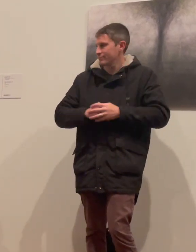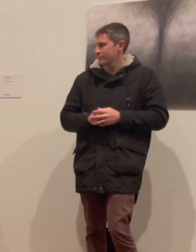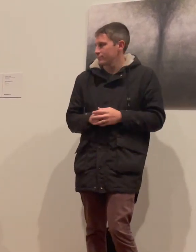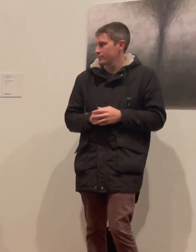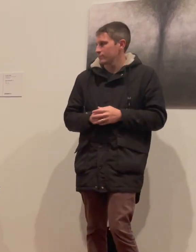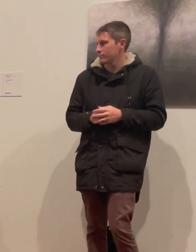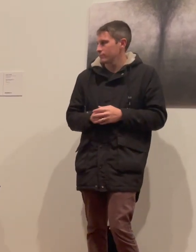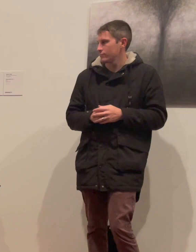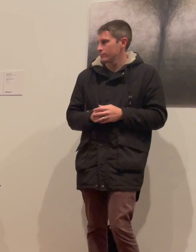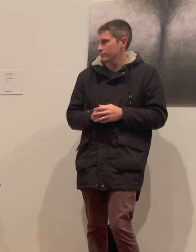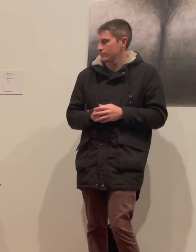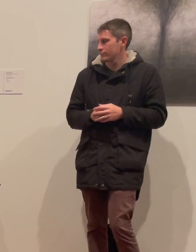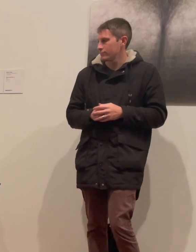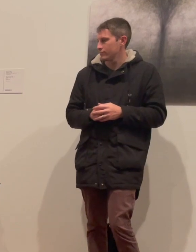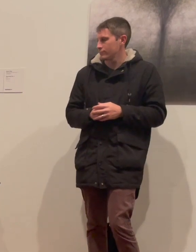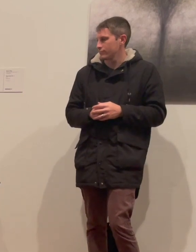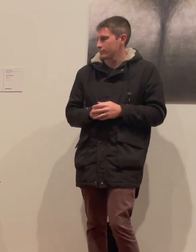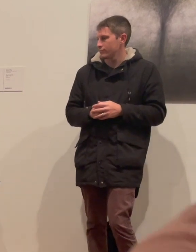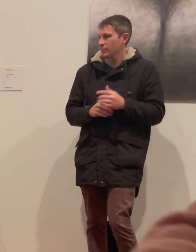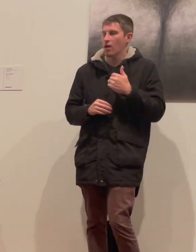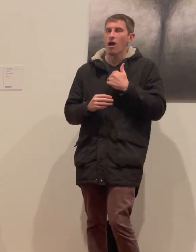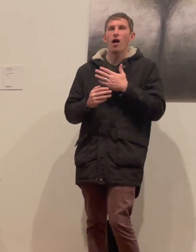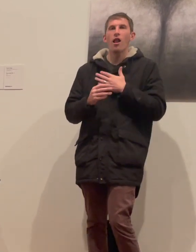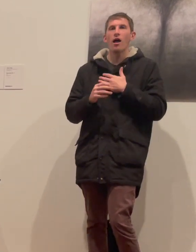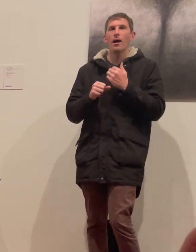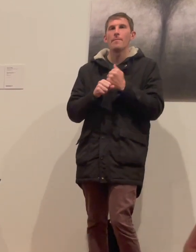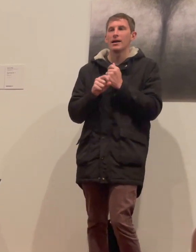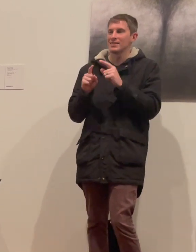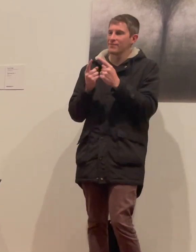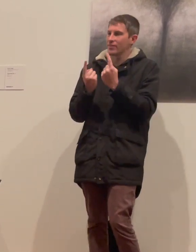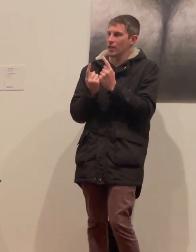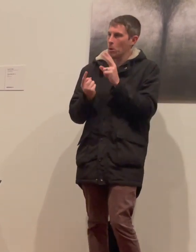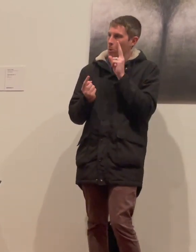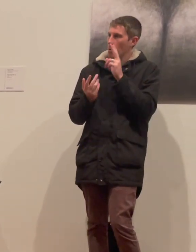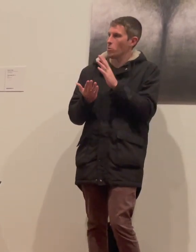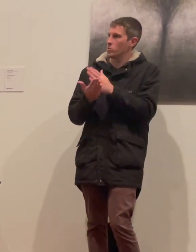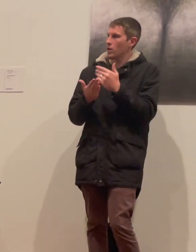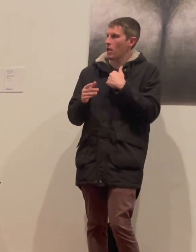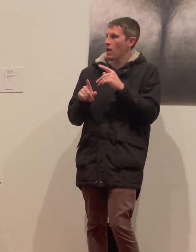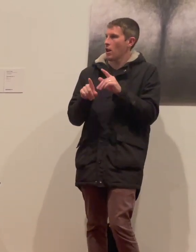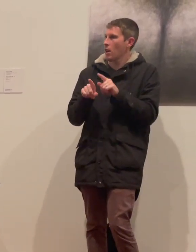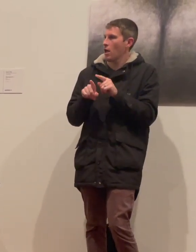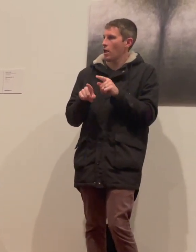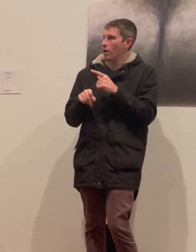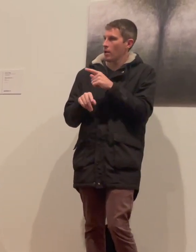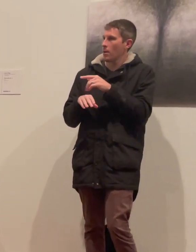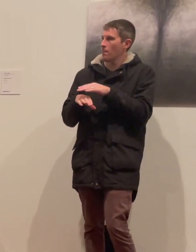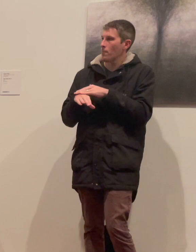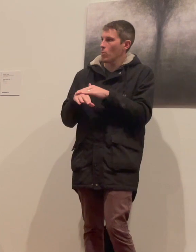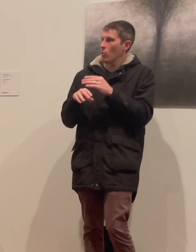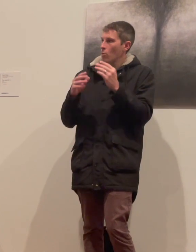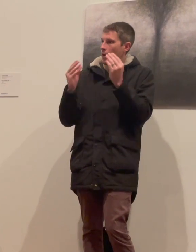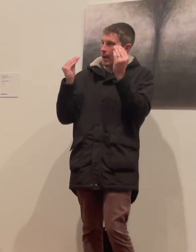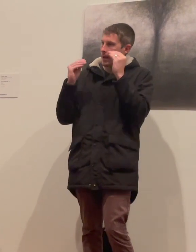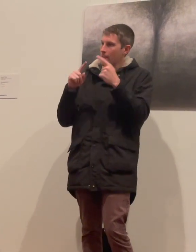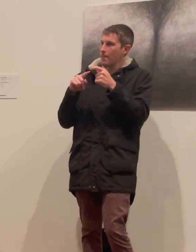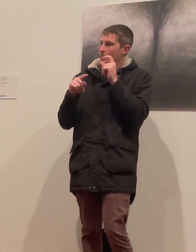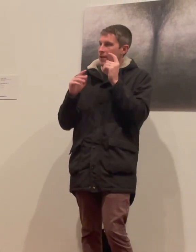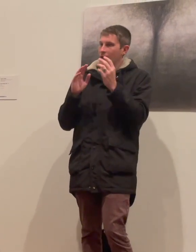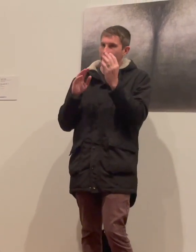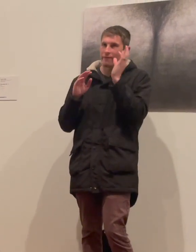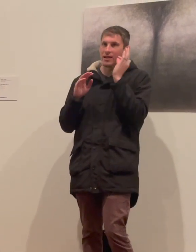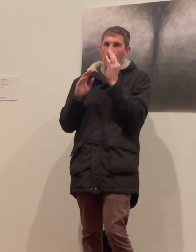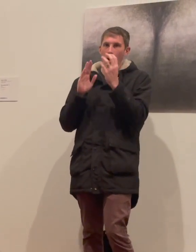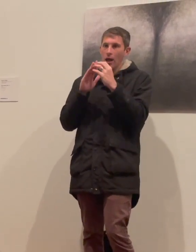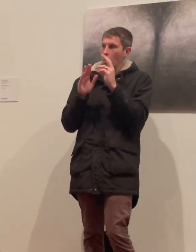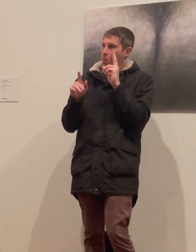I like making all different things look real. I like the blue cap and pink flower. I like making